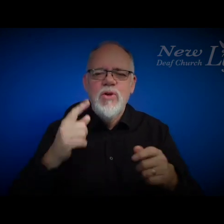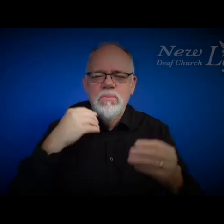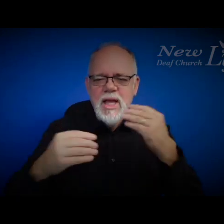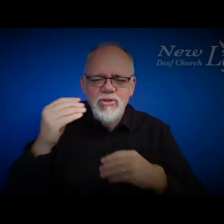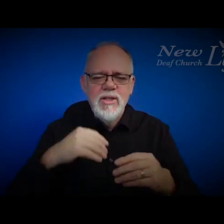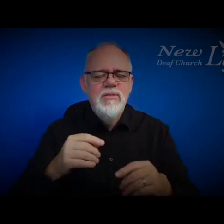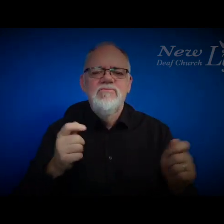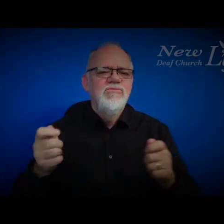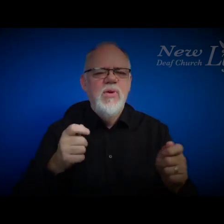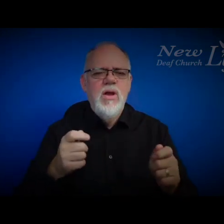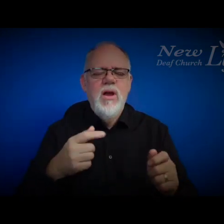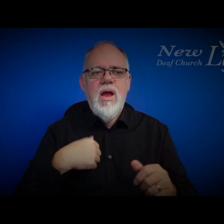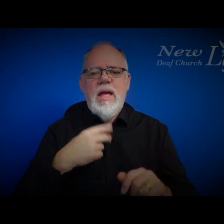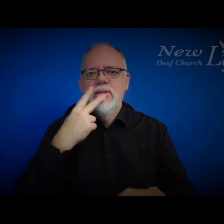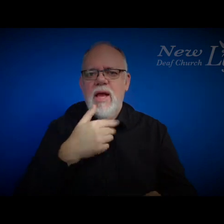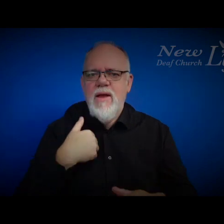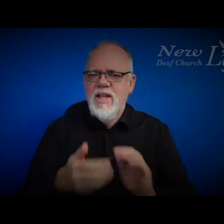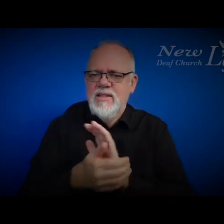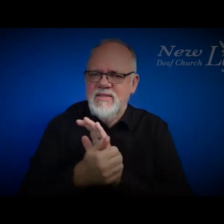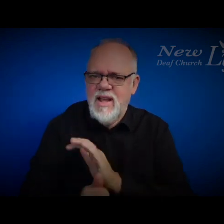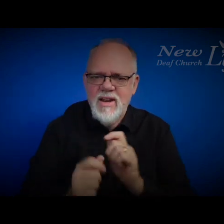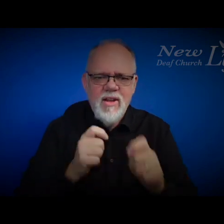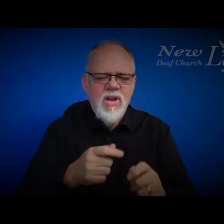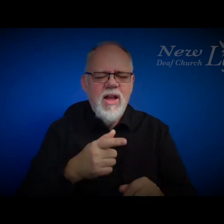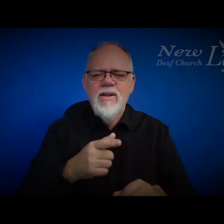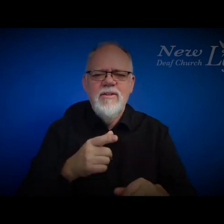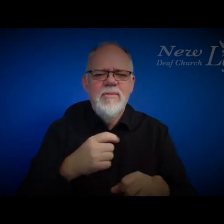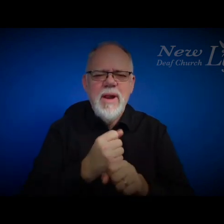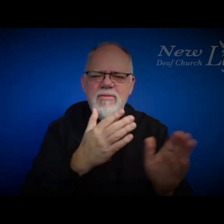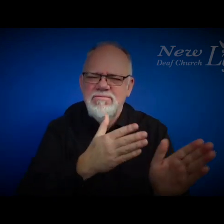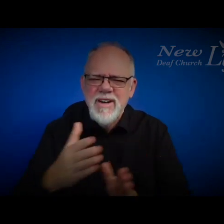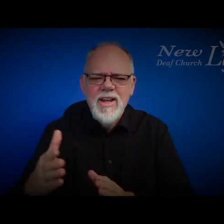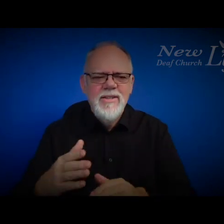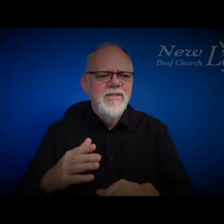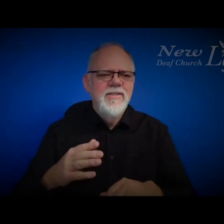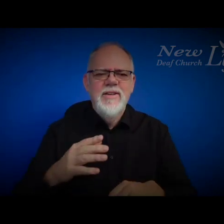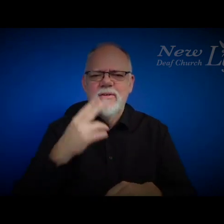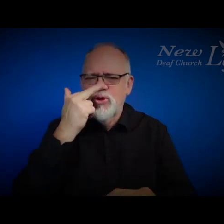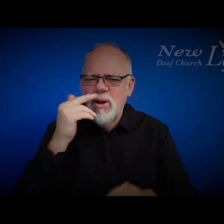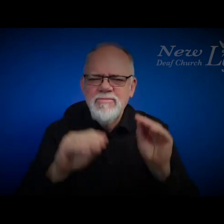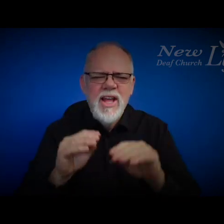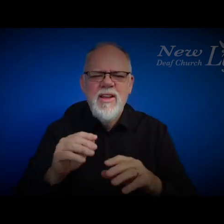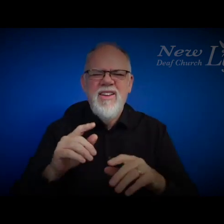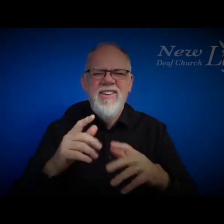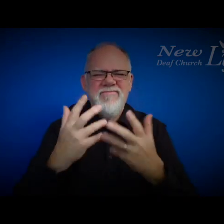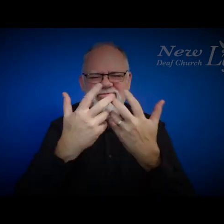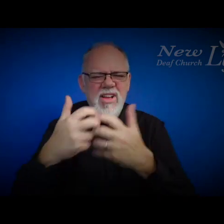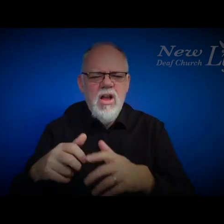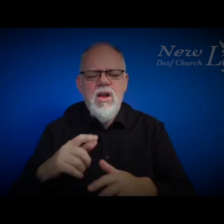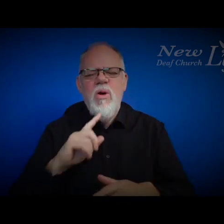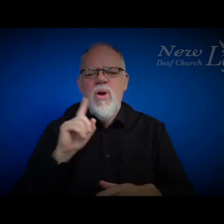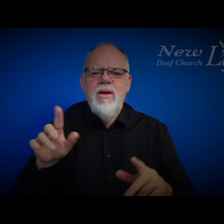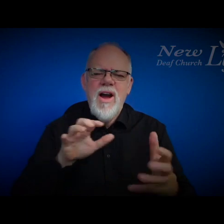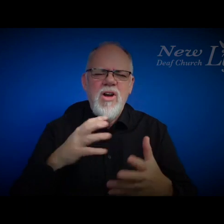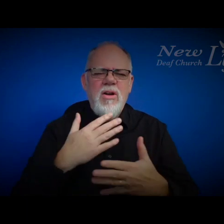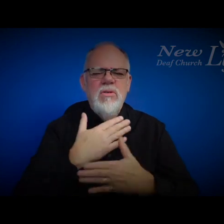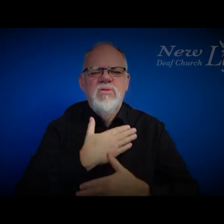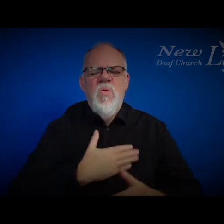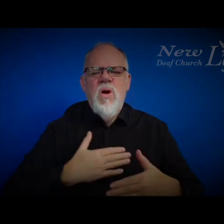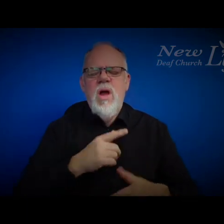He was control of the banquet and the speaking, and saw that he has the skill to organize and plan, humor, and bring everything together, just